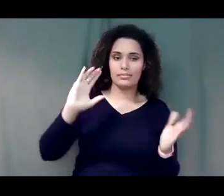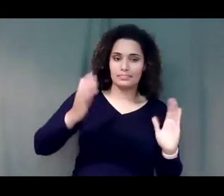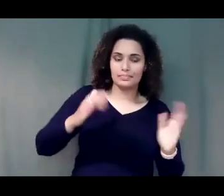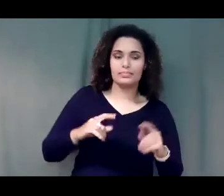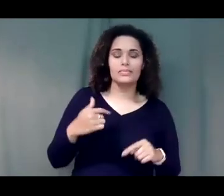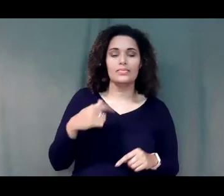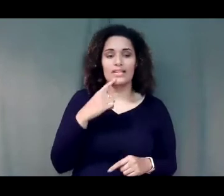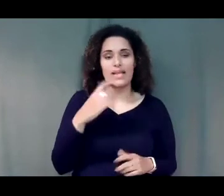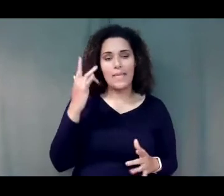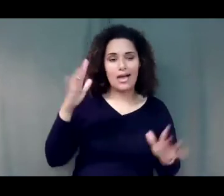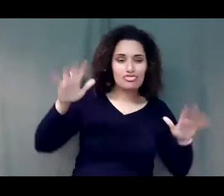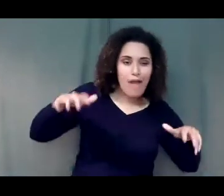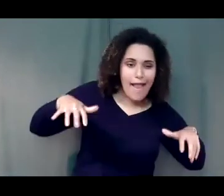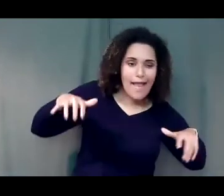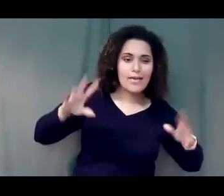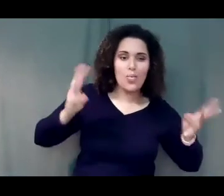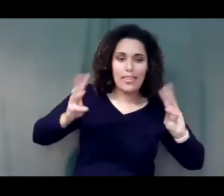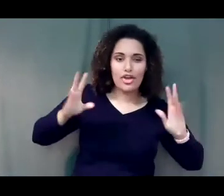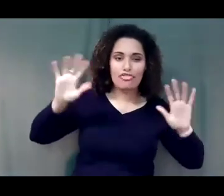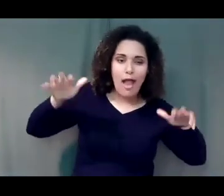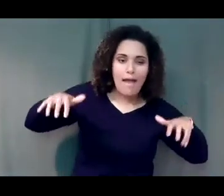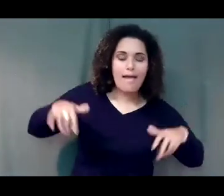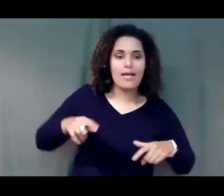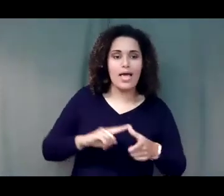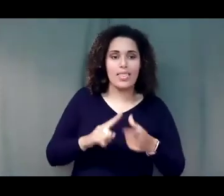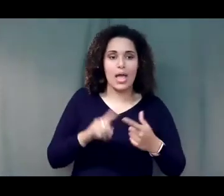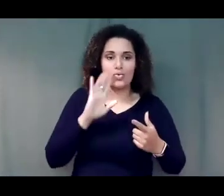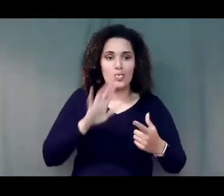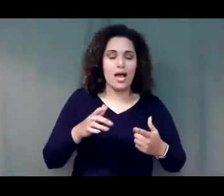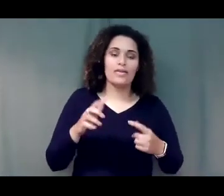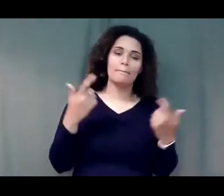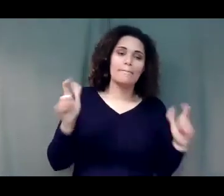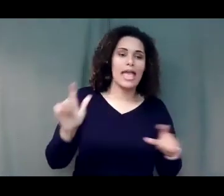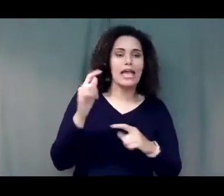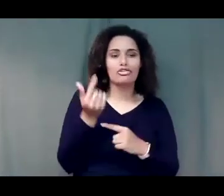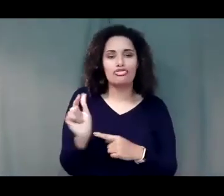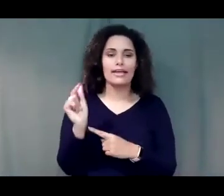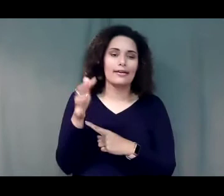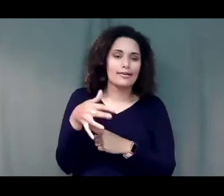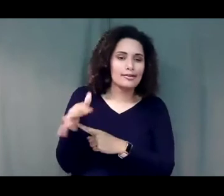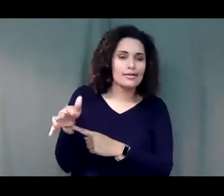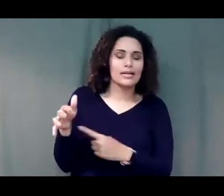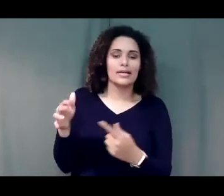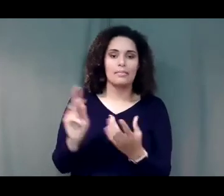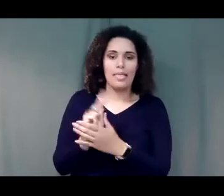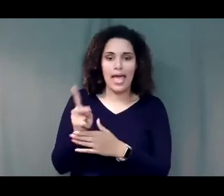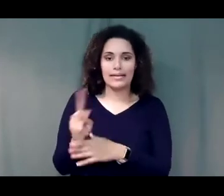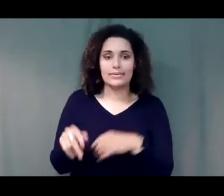that has rain, and so when you have rain, you're going to have these big, super green, super vigorous plants.